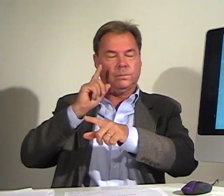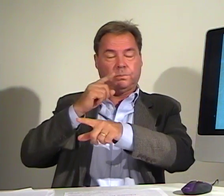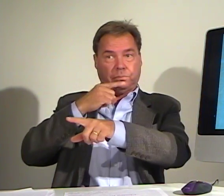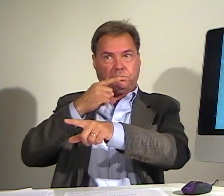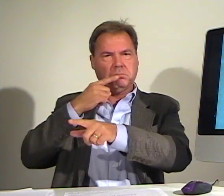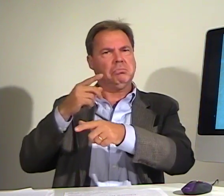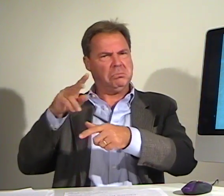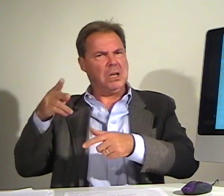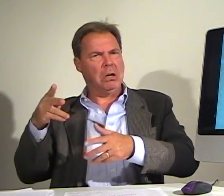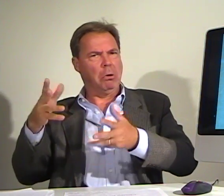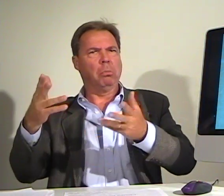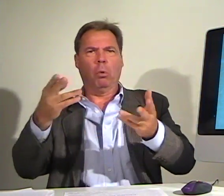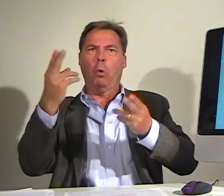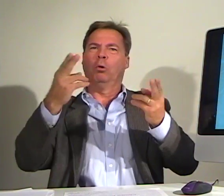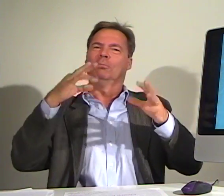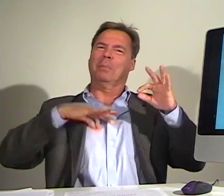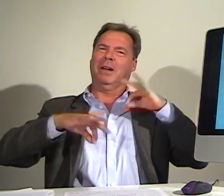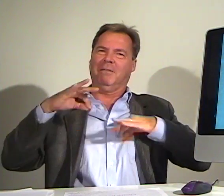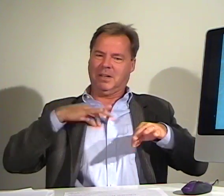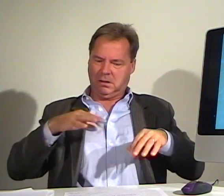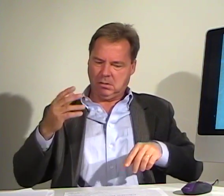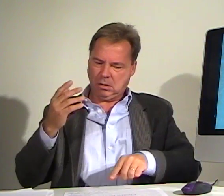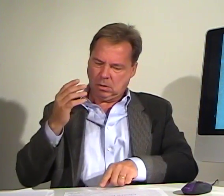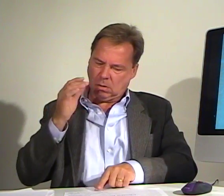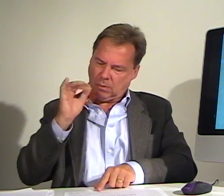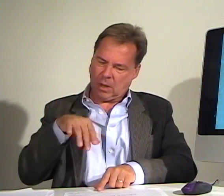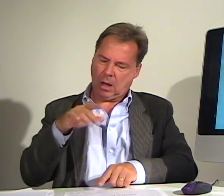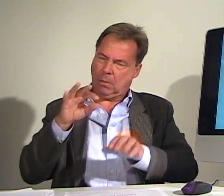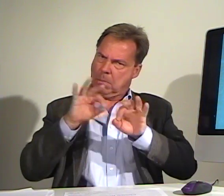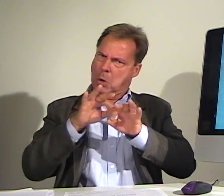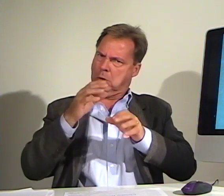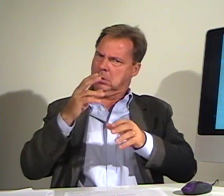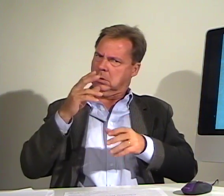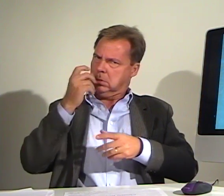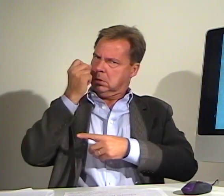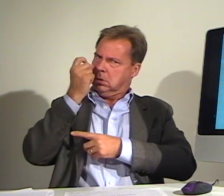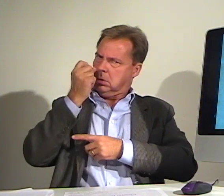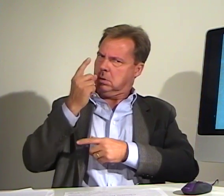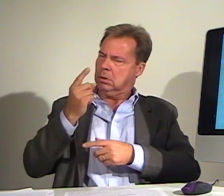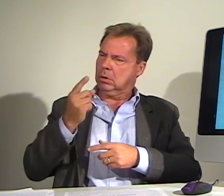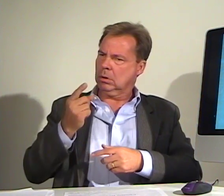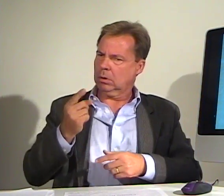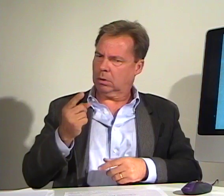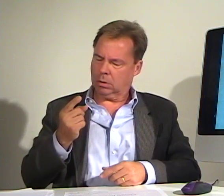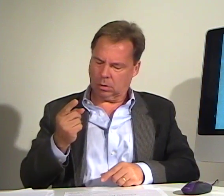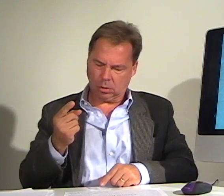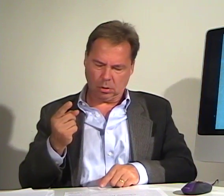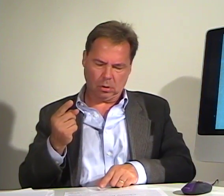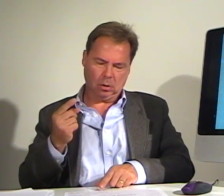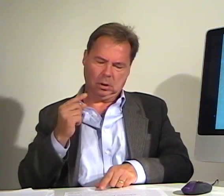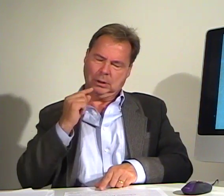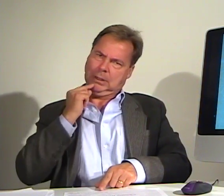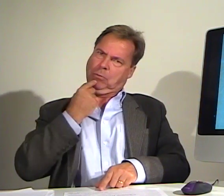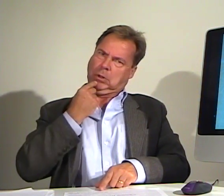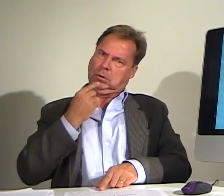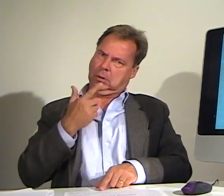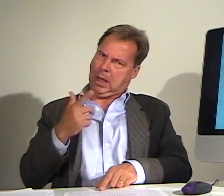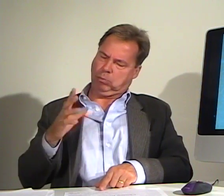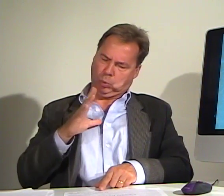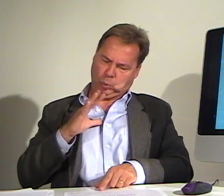but for deaf individuals, their primary language, and all of the benefits that come along with learning another language is important for us to